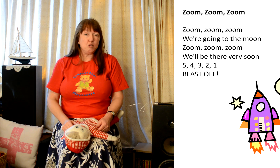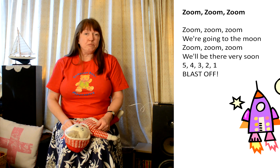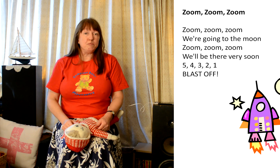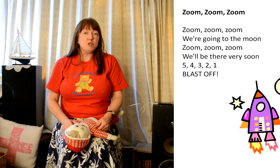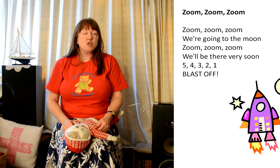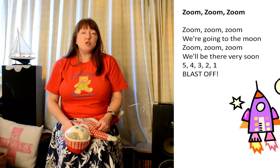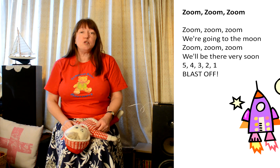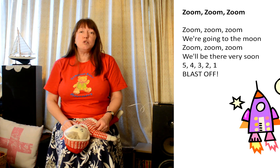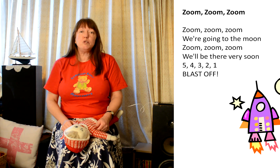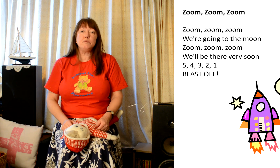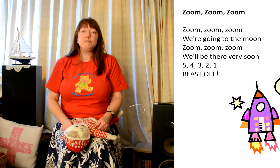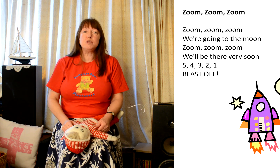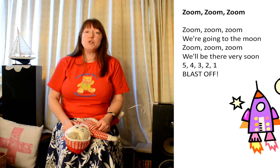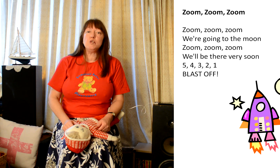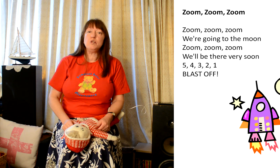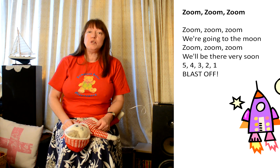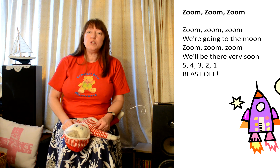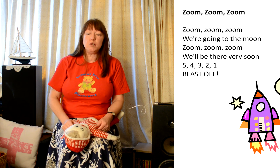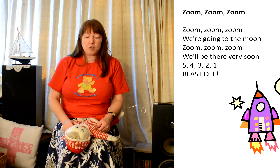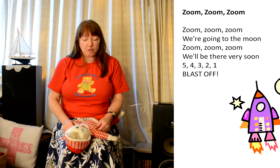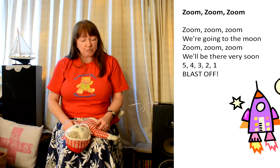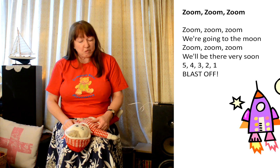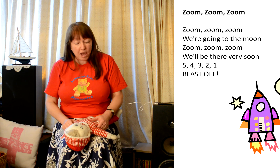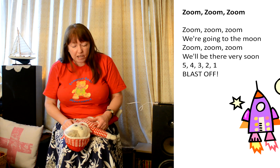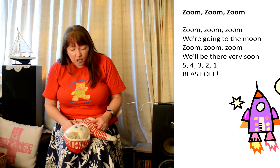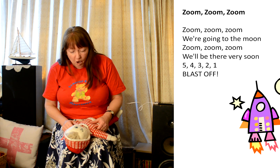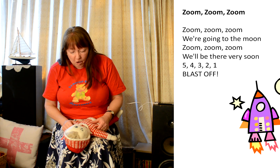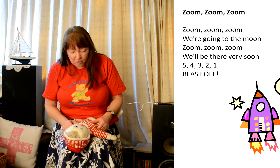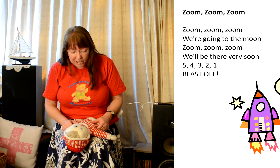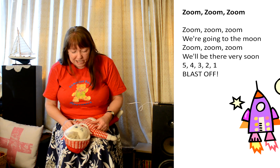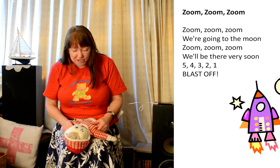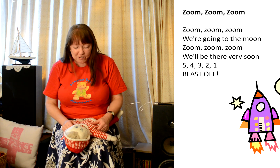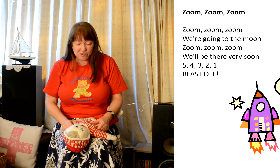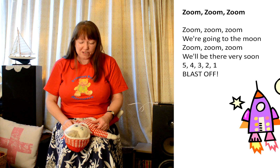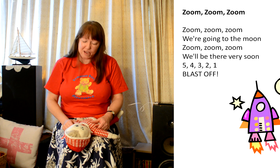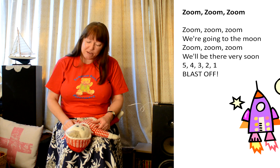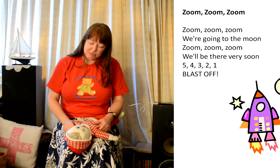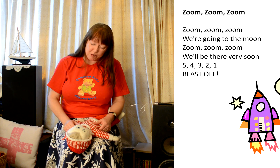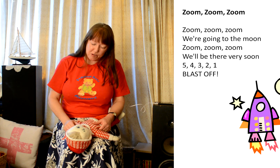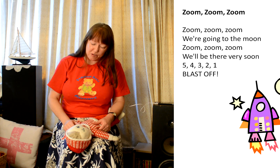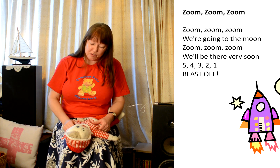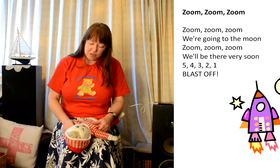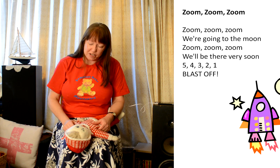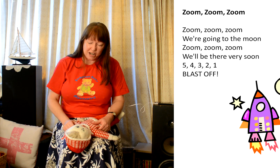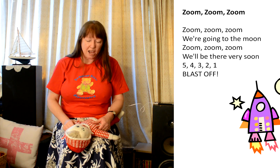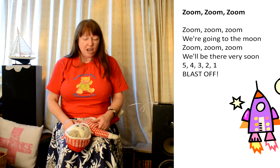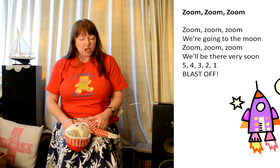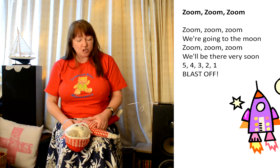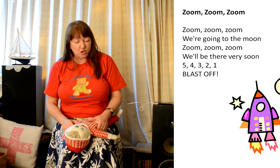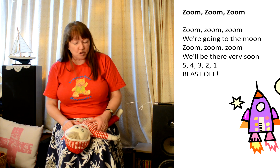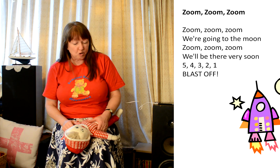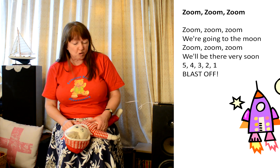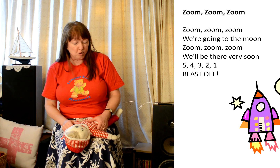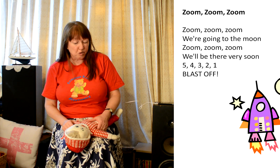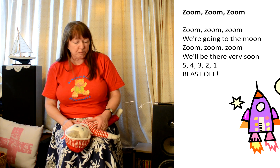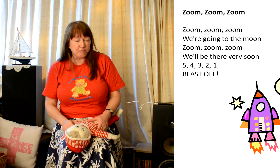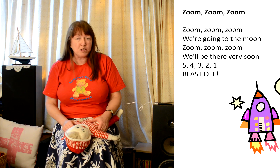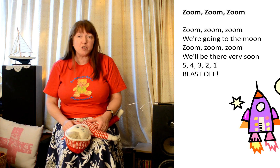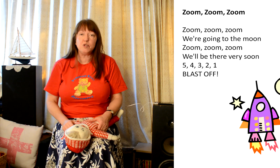Zoom, zoom, zoom, we're going to the moon. Zoom,